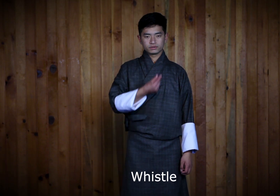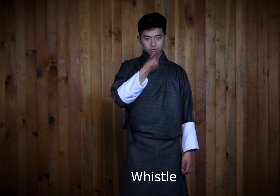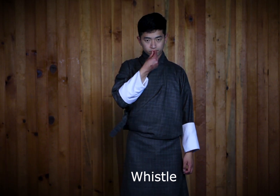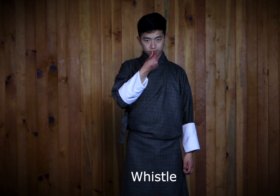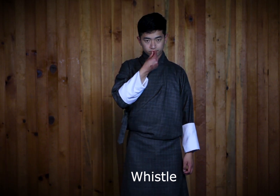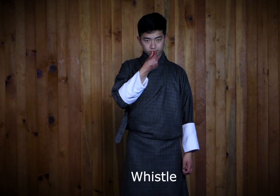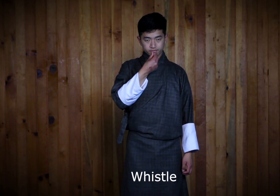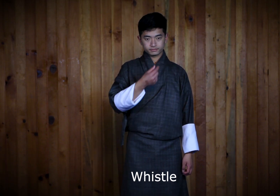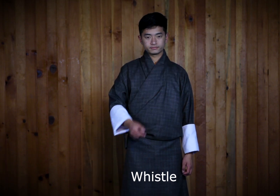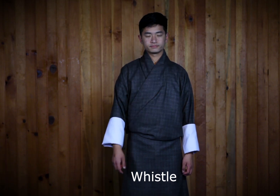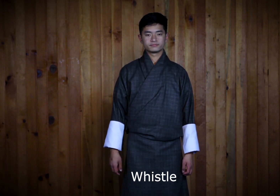whistle,